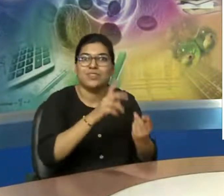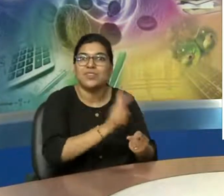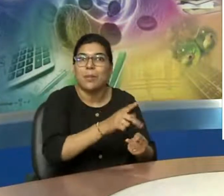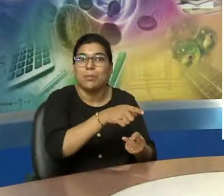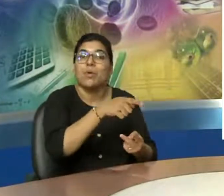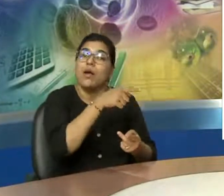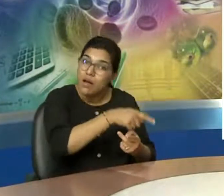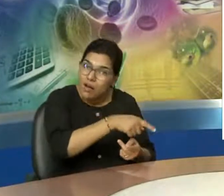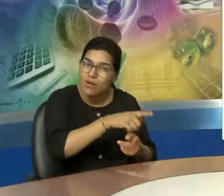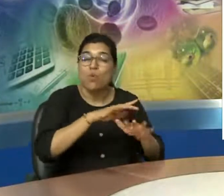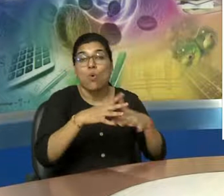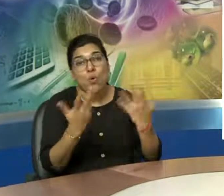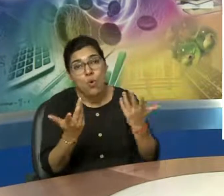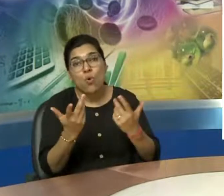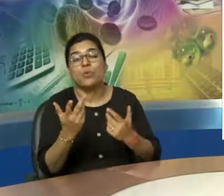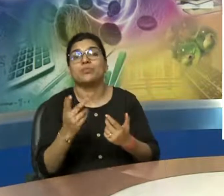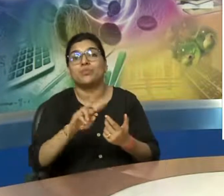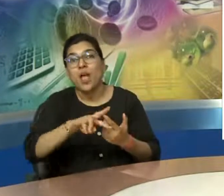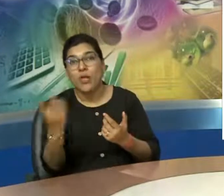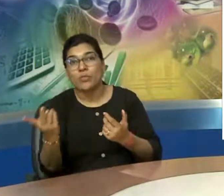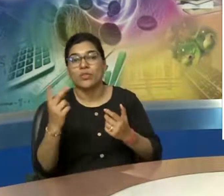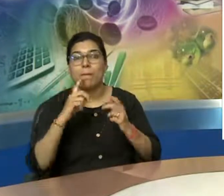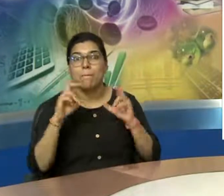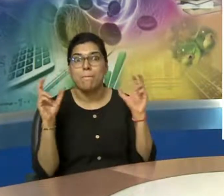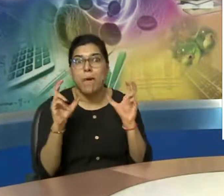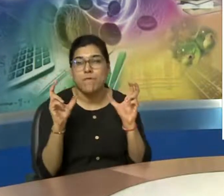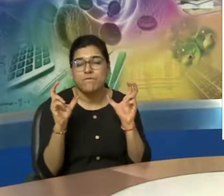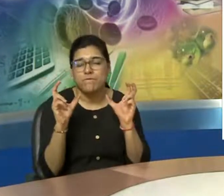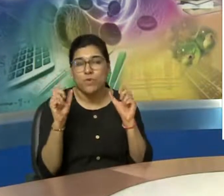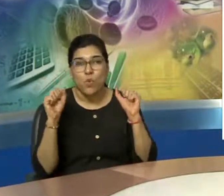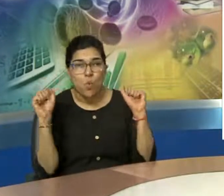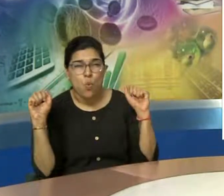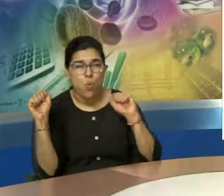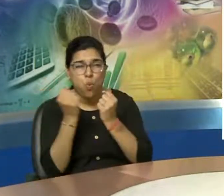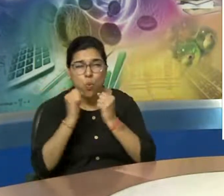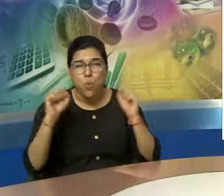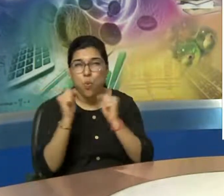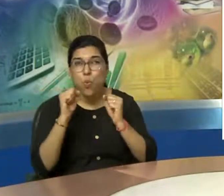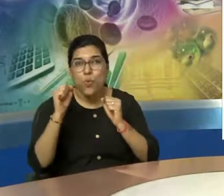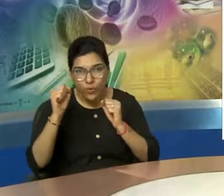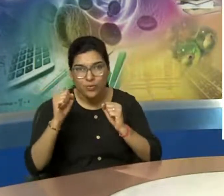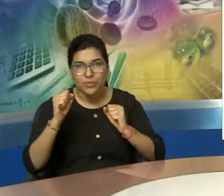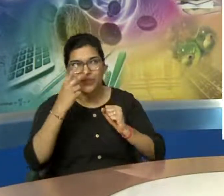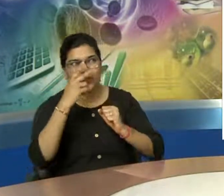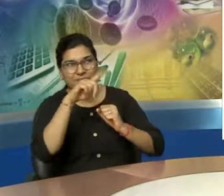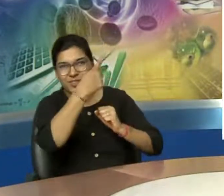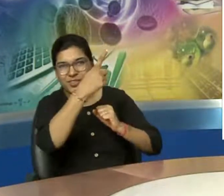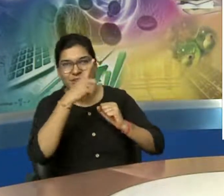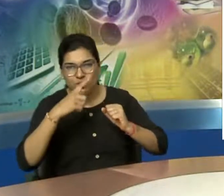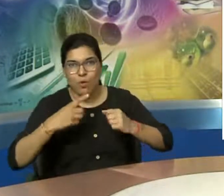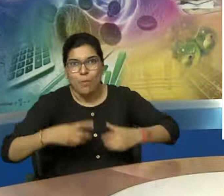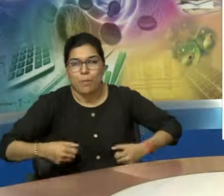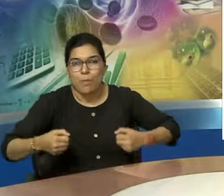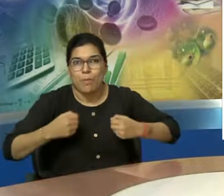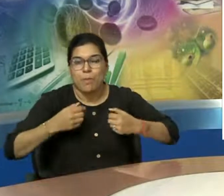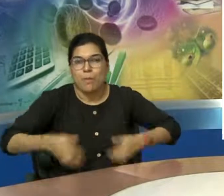temperature, but camel is adapted to that place. Another image is of the